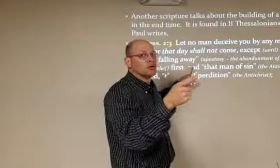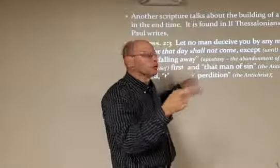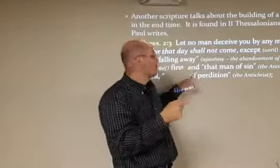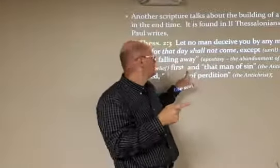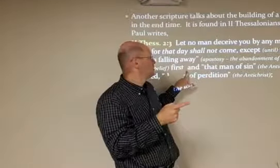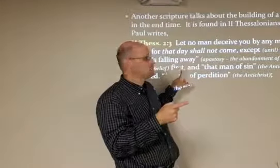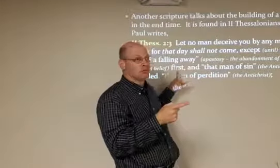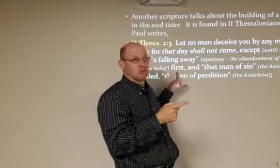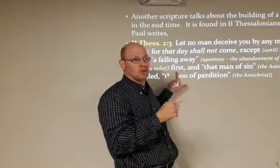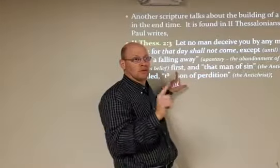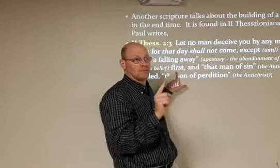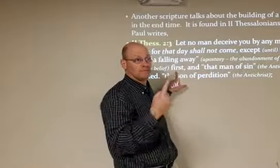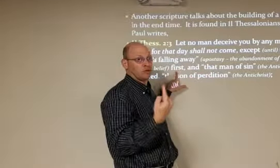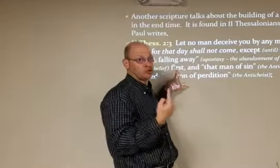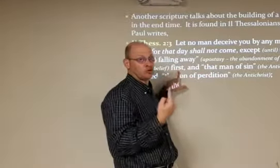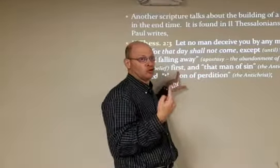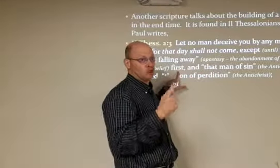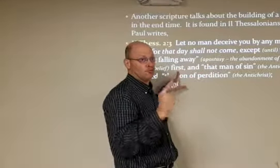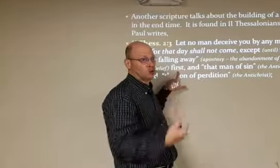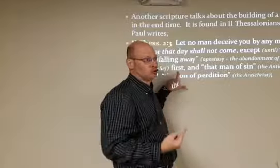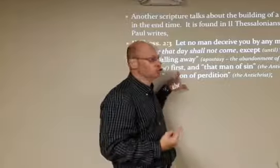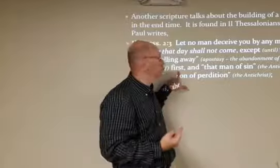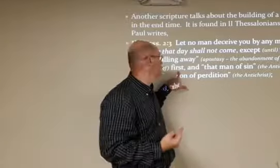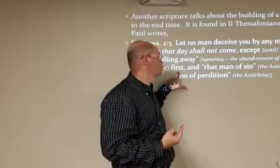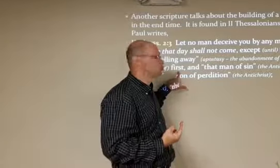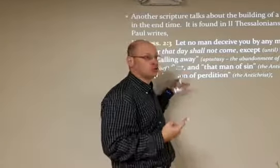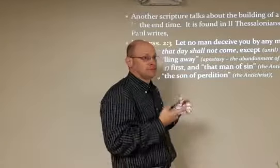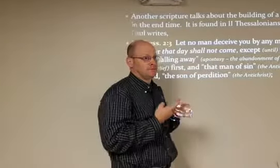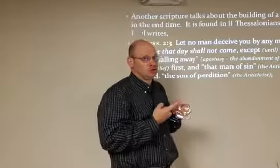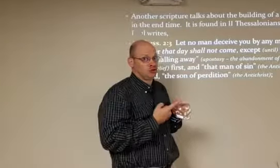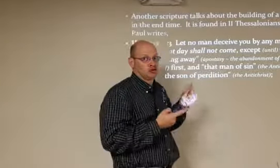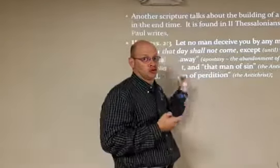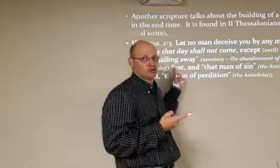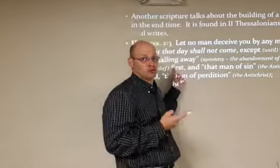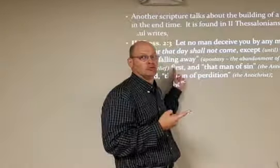Just be prepared. I'm saying this scripture says first.